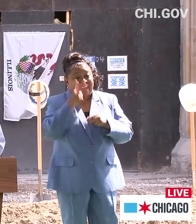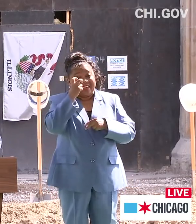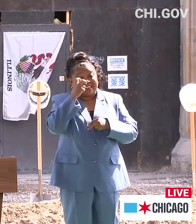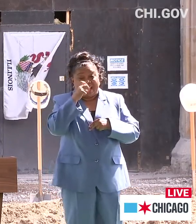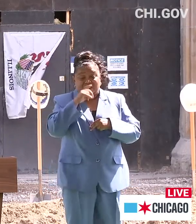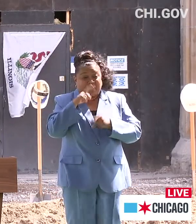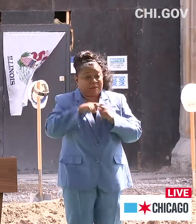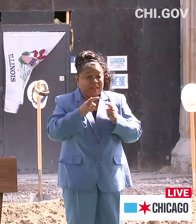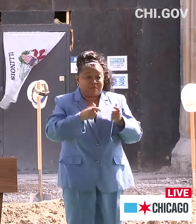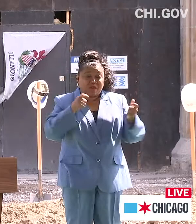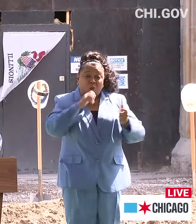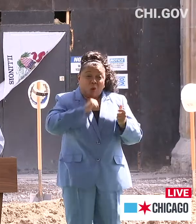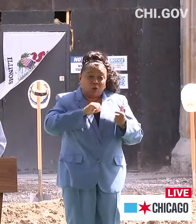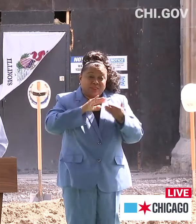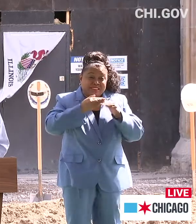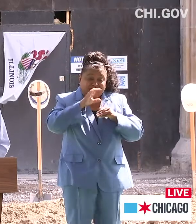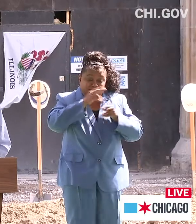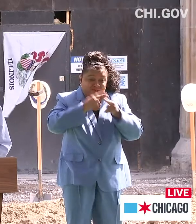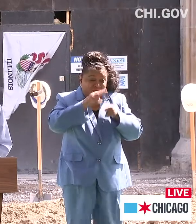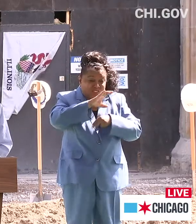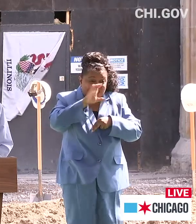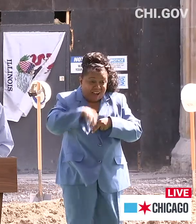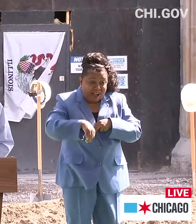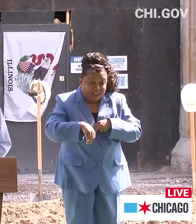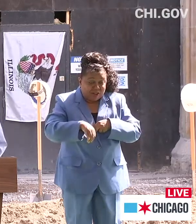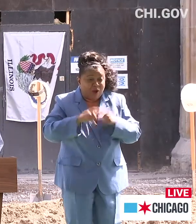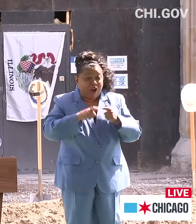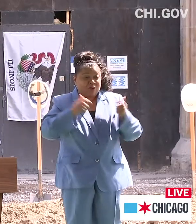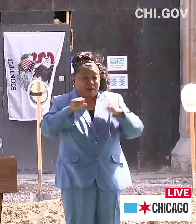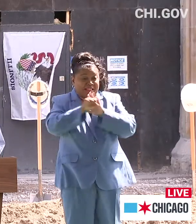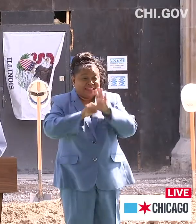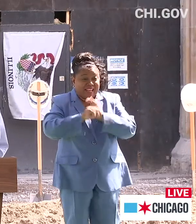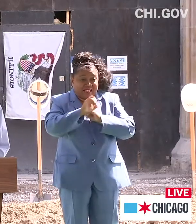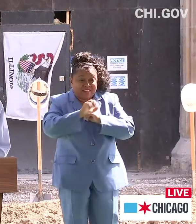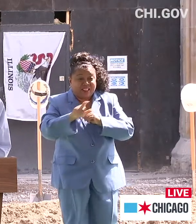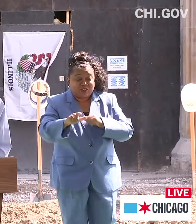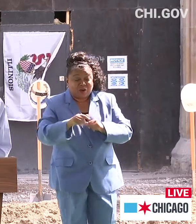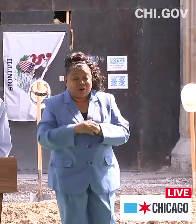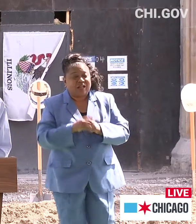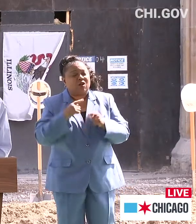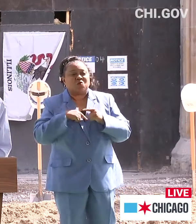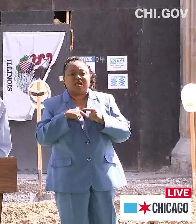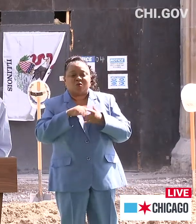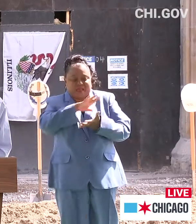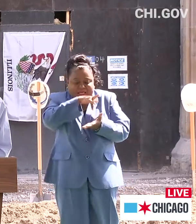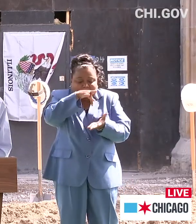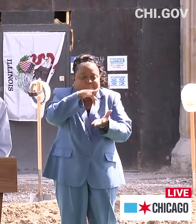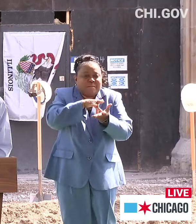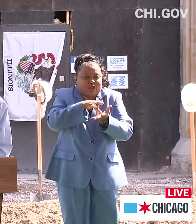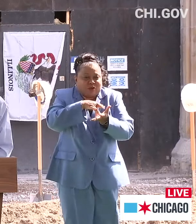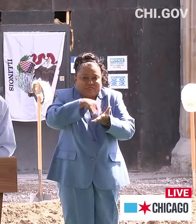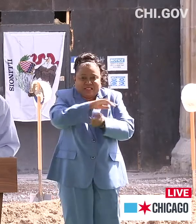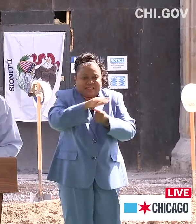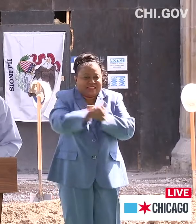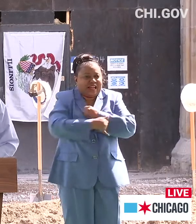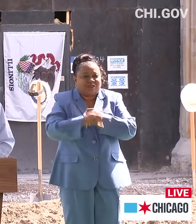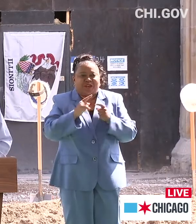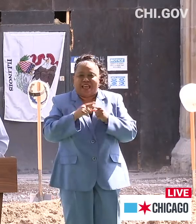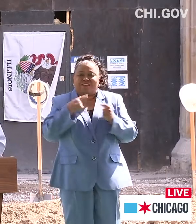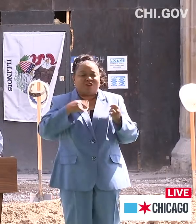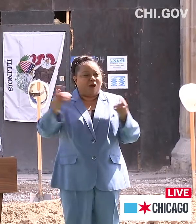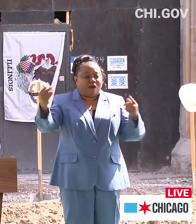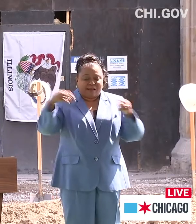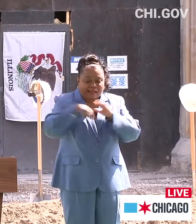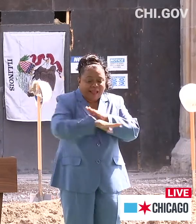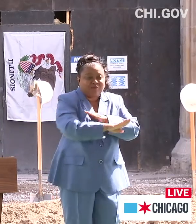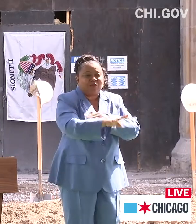that there would be a big old city in Chicago or great state of Illinois. We were smack dab in the middle of this country, and these railroads all came